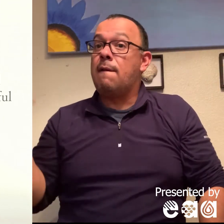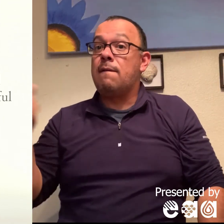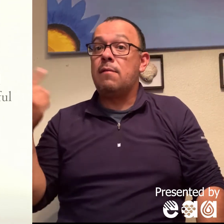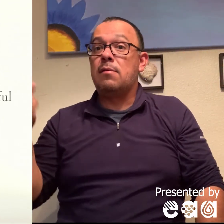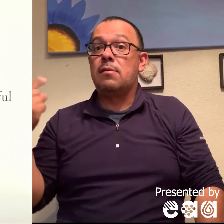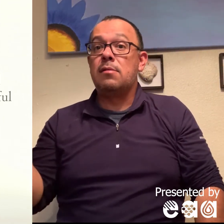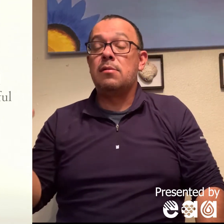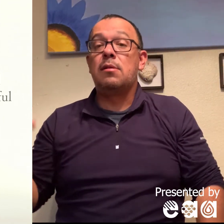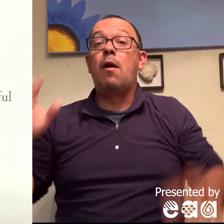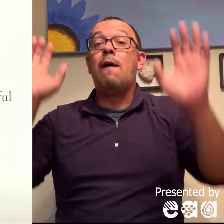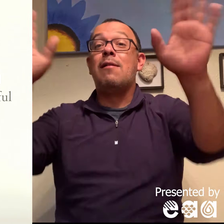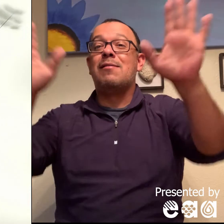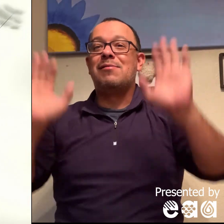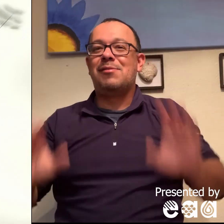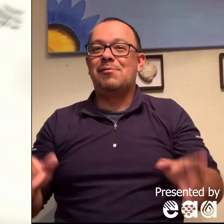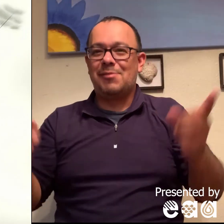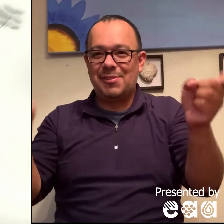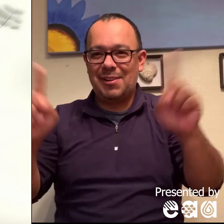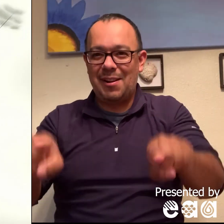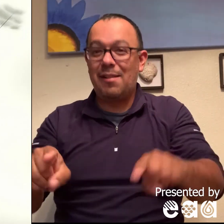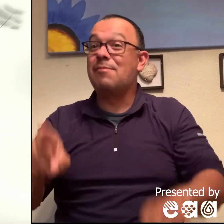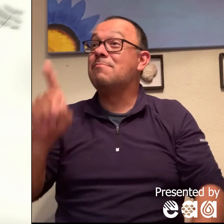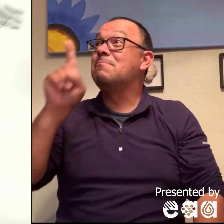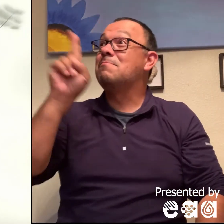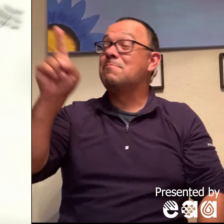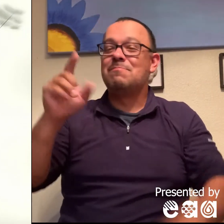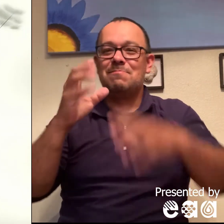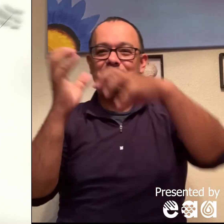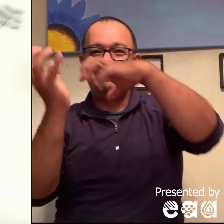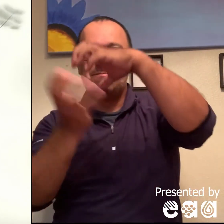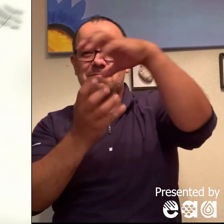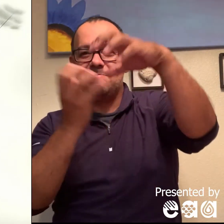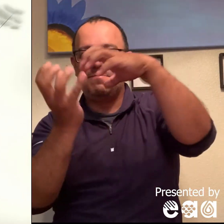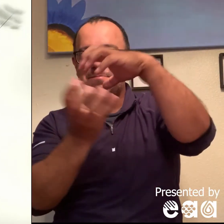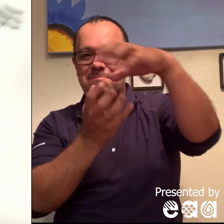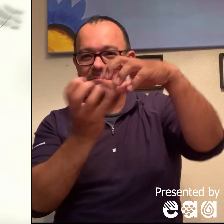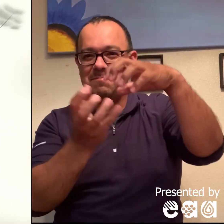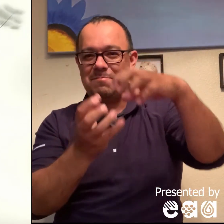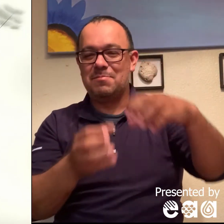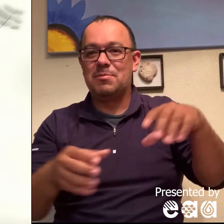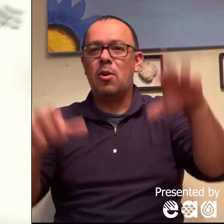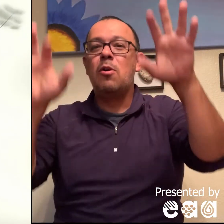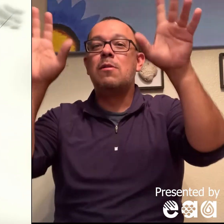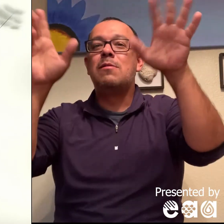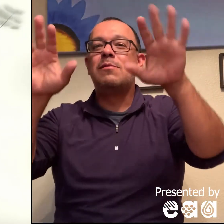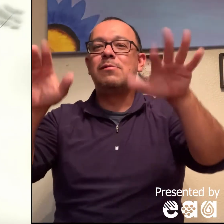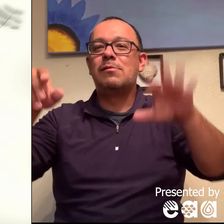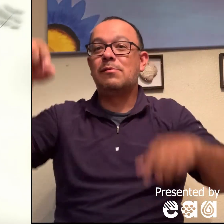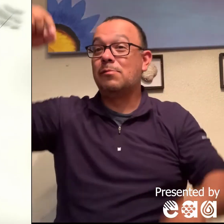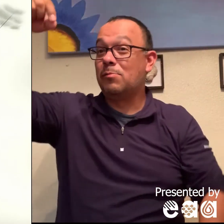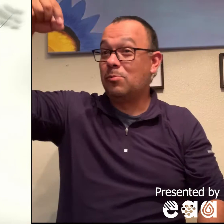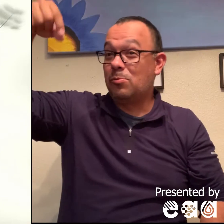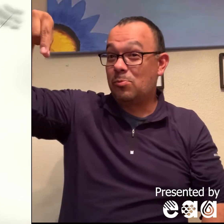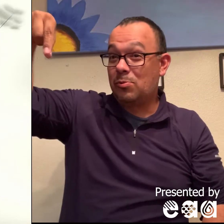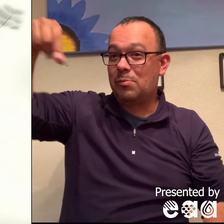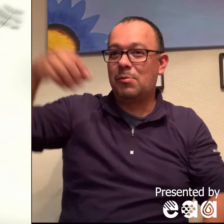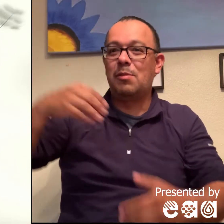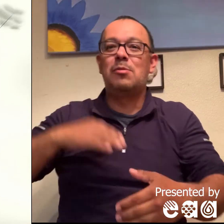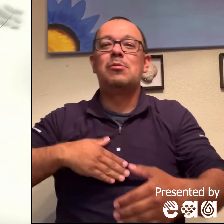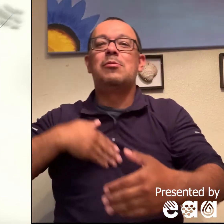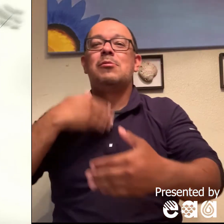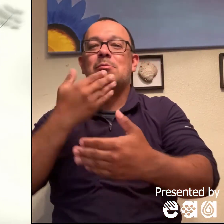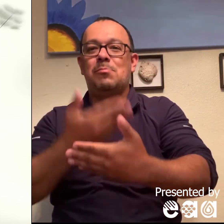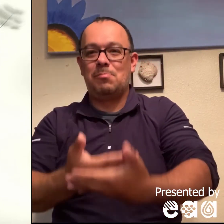something wonderful happened in the clouds. A raindrop was born.